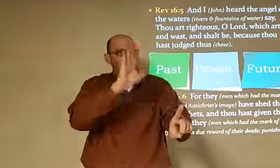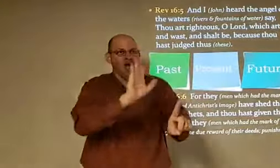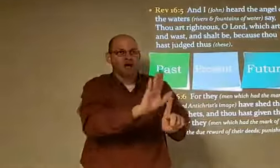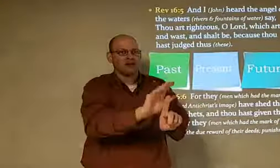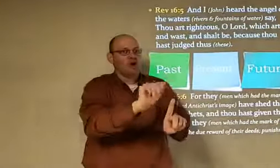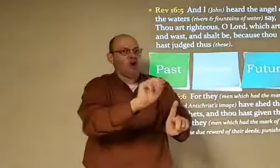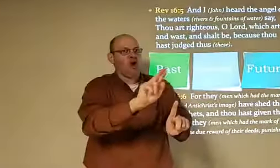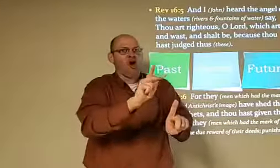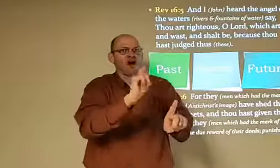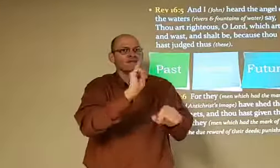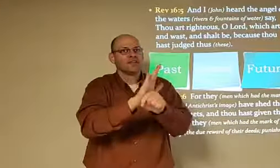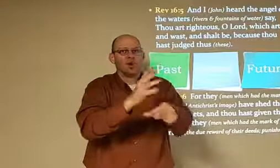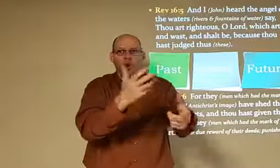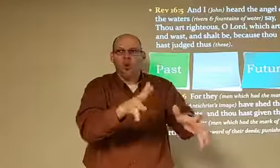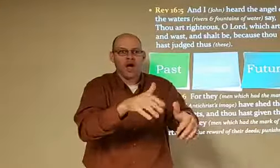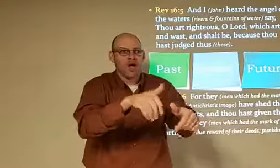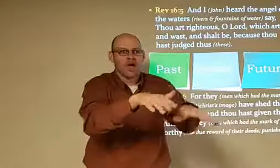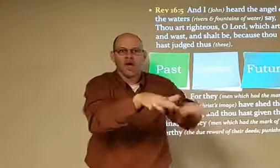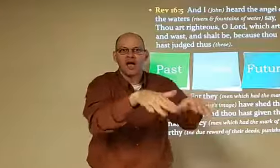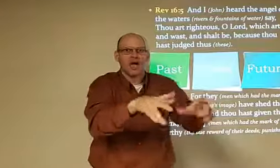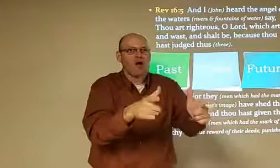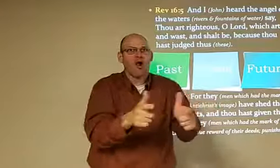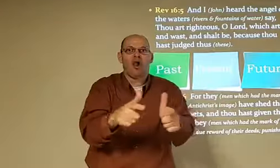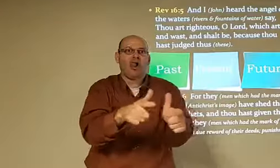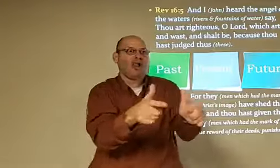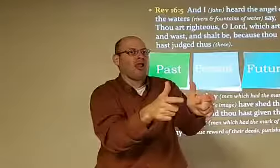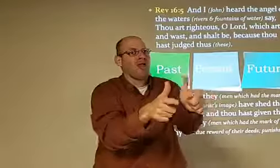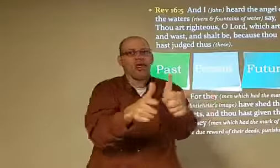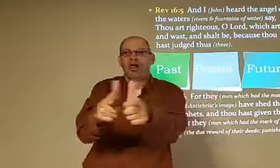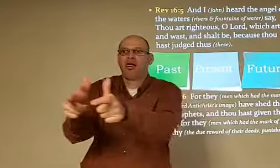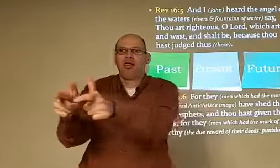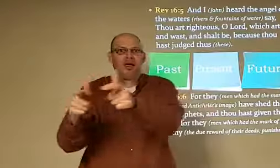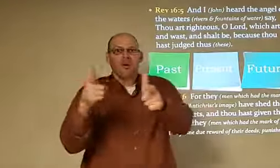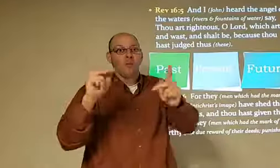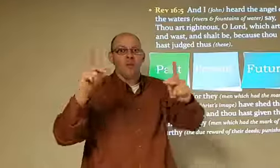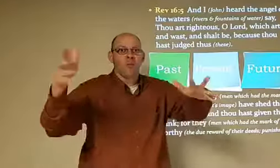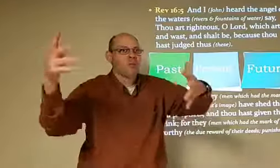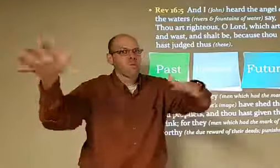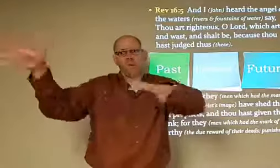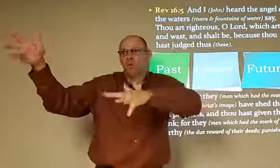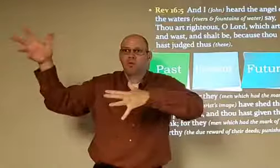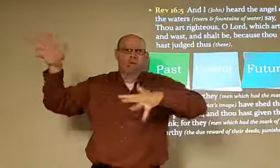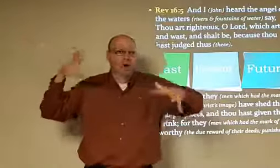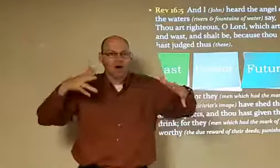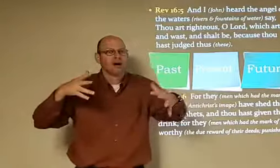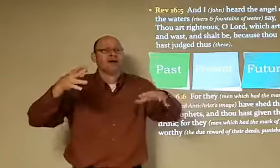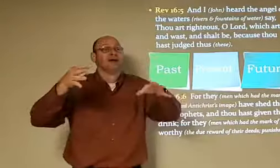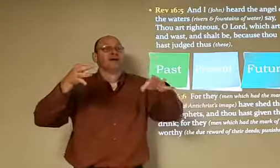don't want it. We don't want it. That's God's ark. That's his. We don't want it. Get away from us. We don't want to touch it. We don't want to be involved in